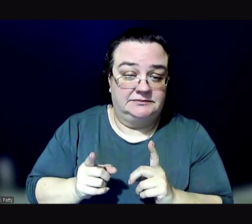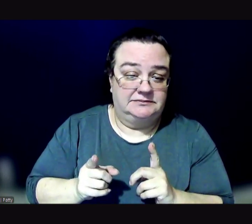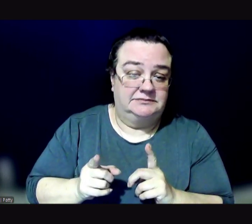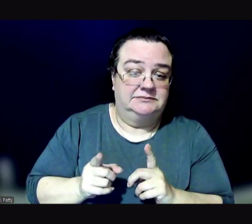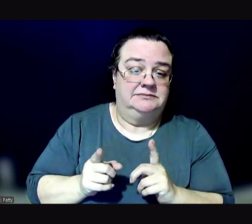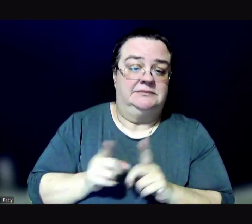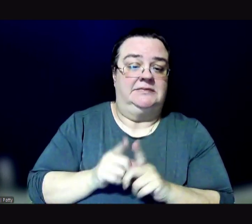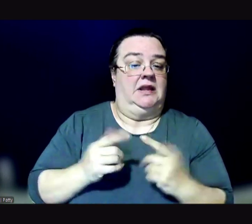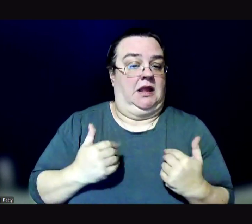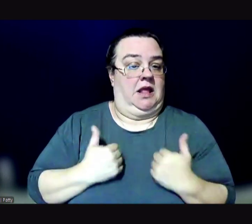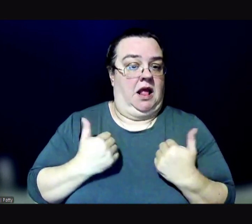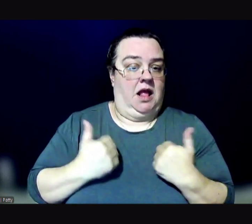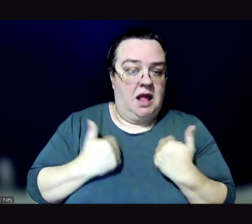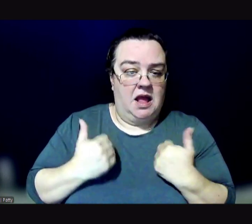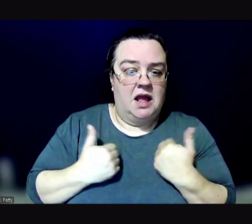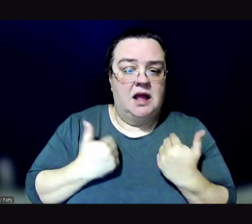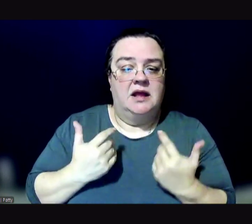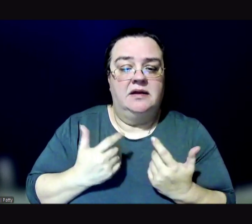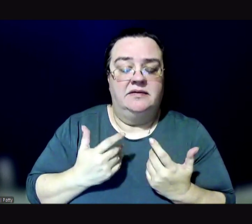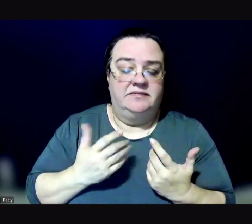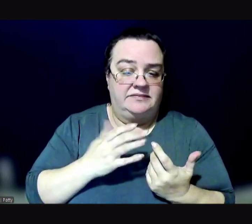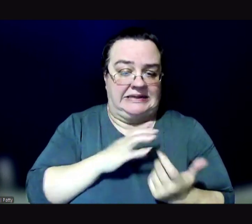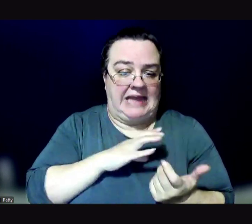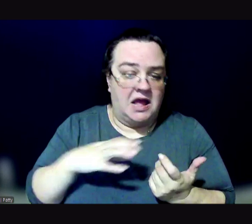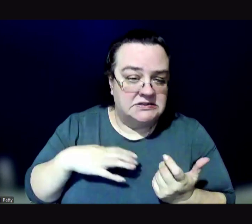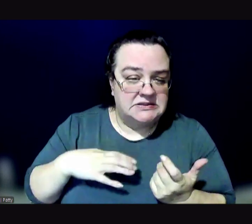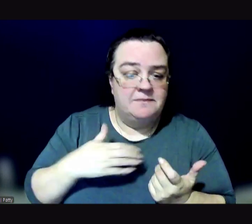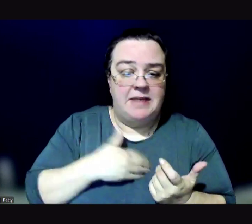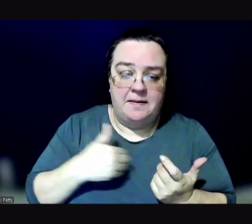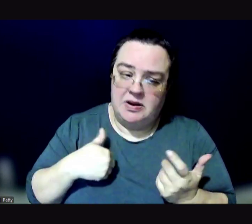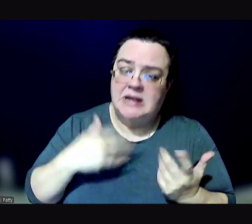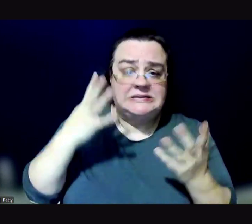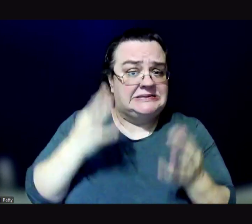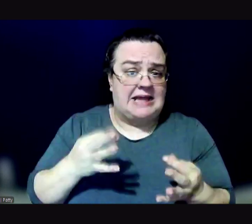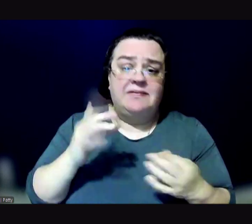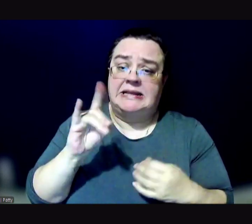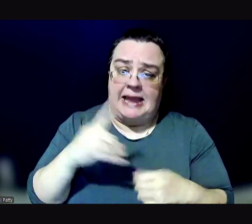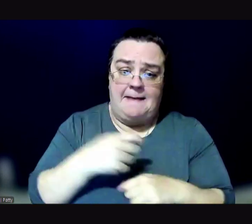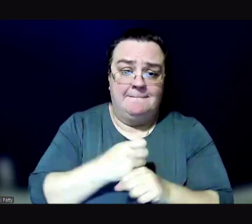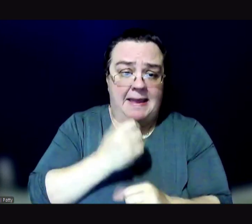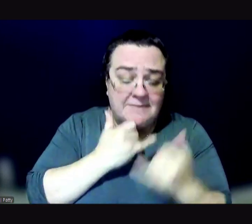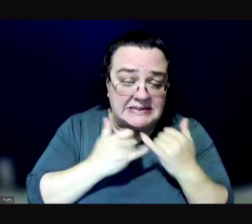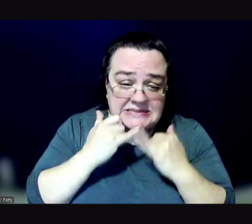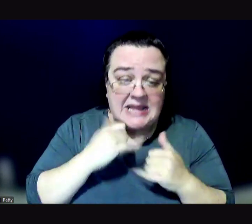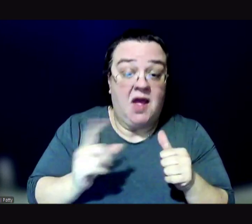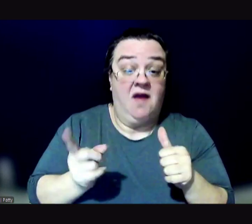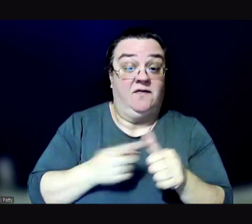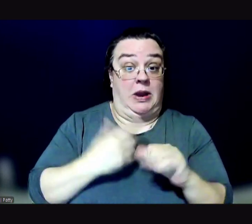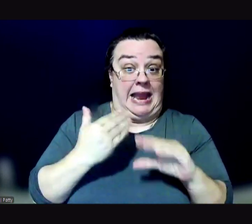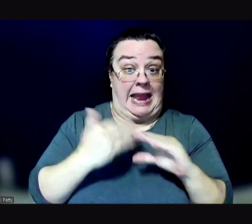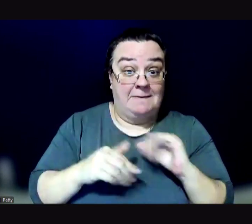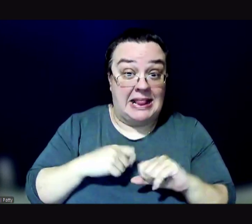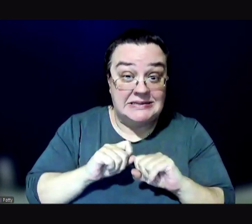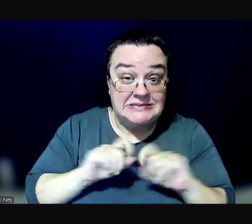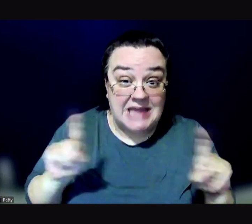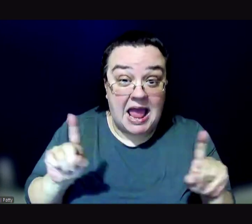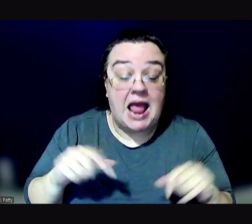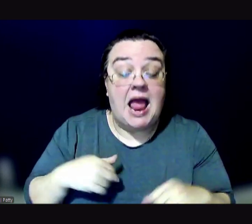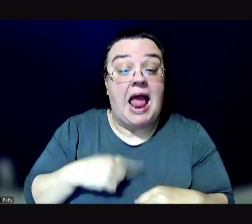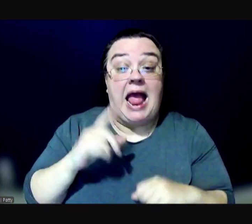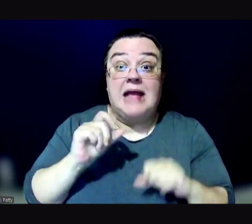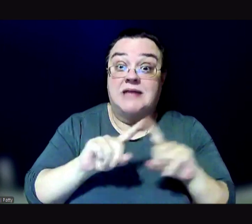council member. I definitely made mistakes. First email I sent out everyone's email address instead of blind